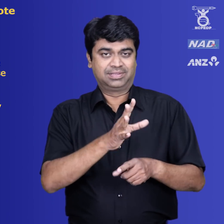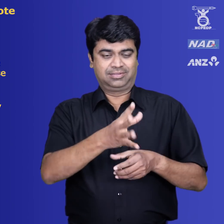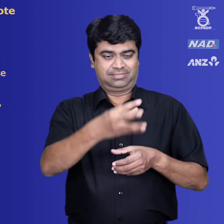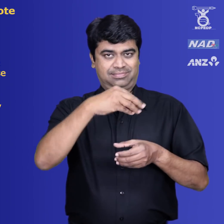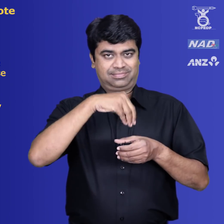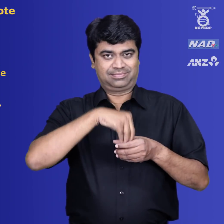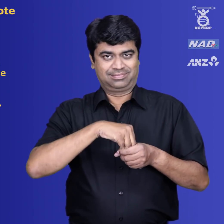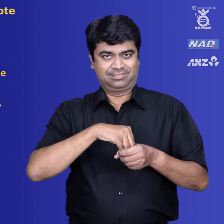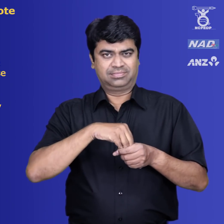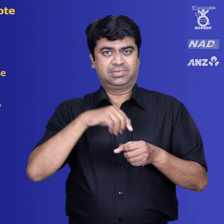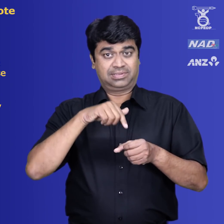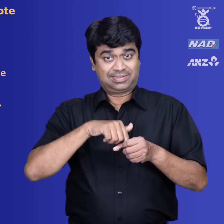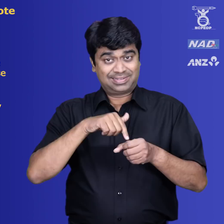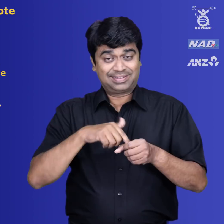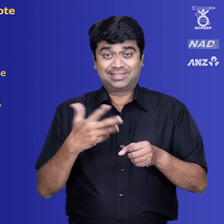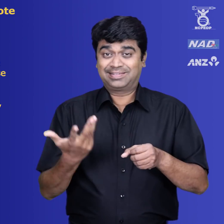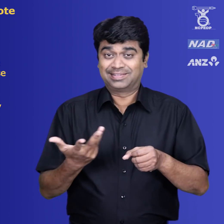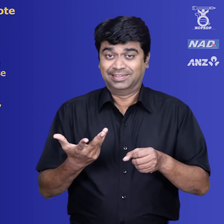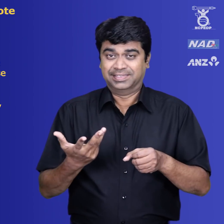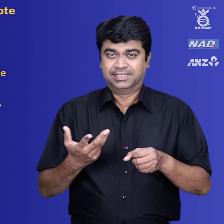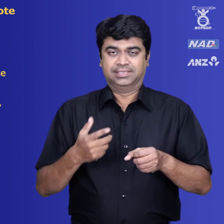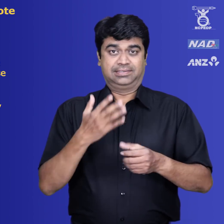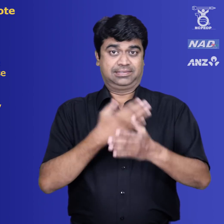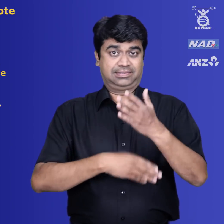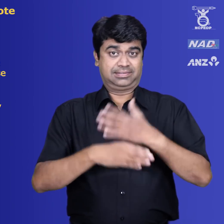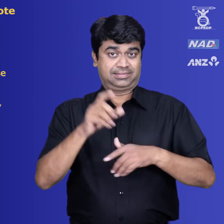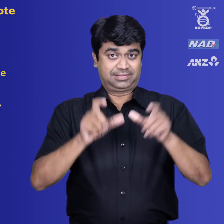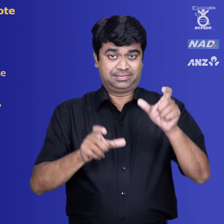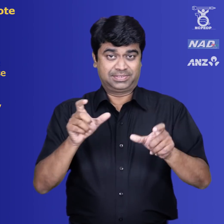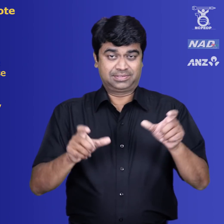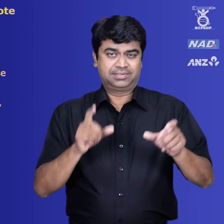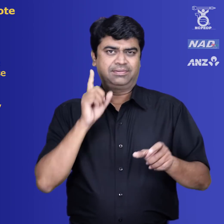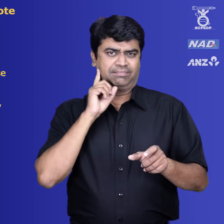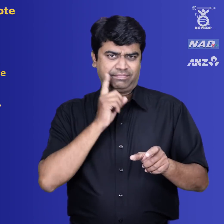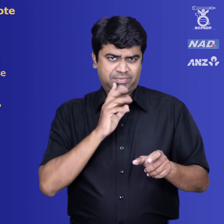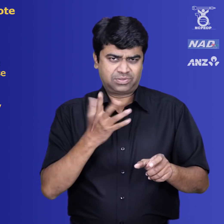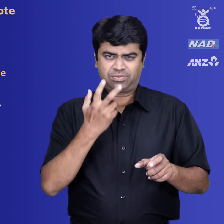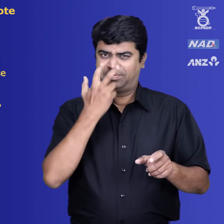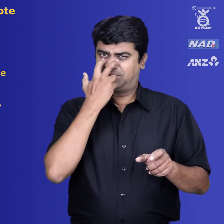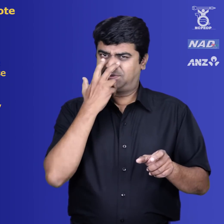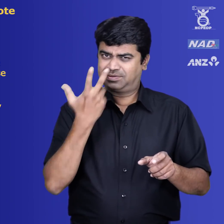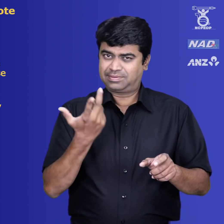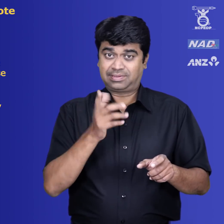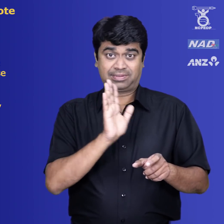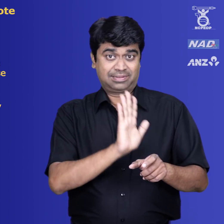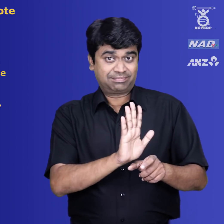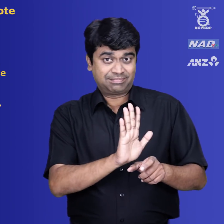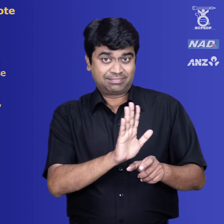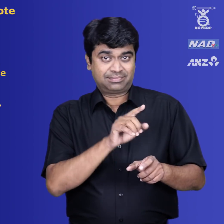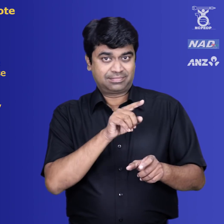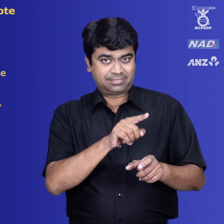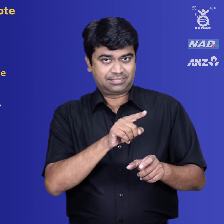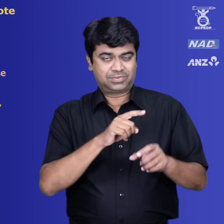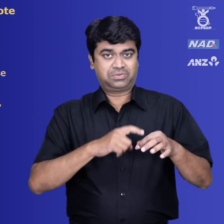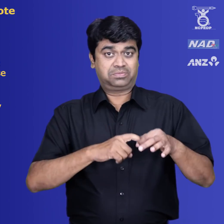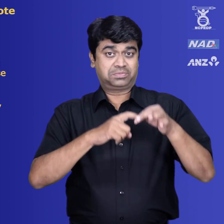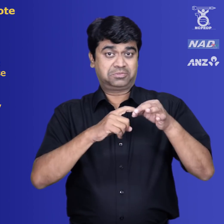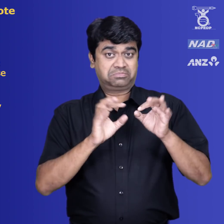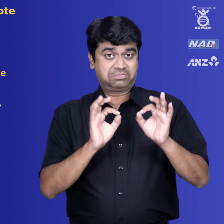To train and employ teachers, including teachers with disability who are qualified